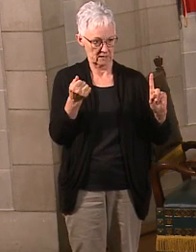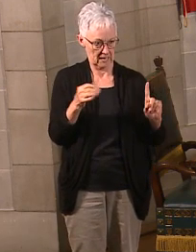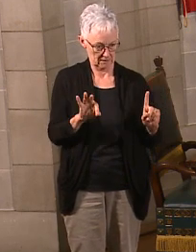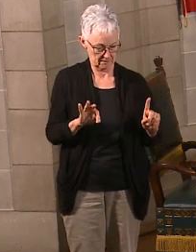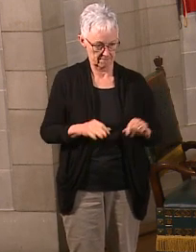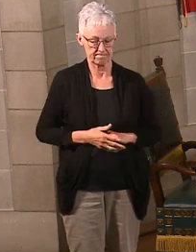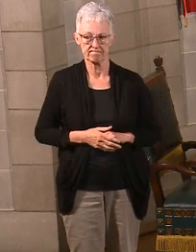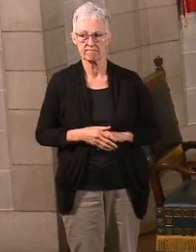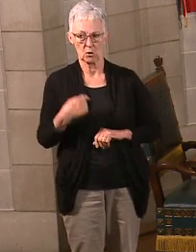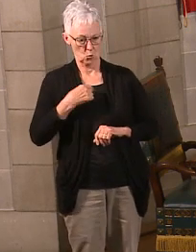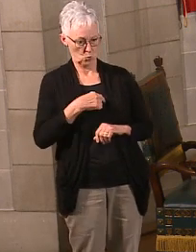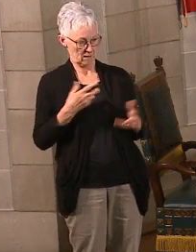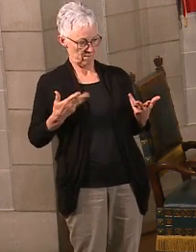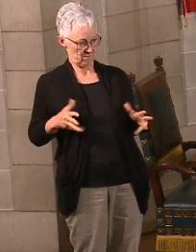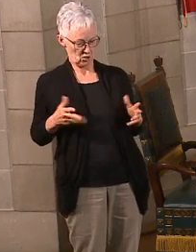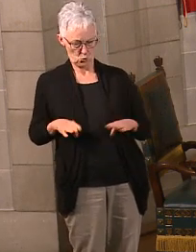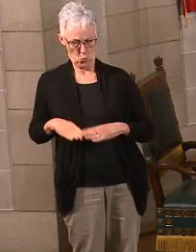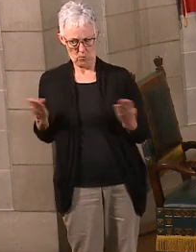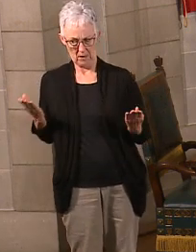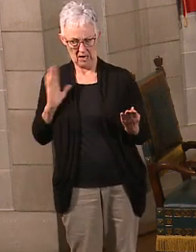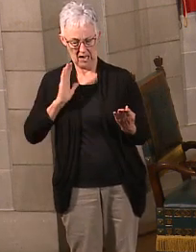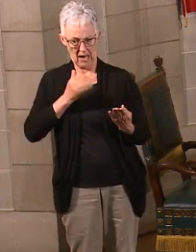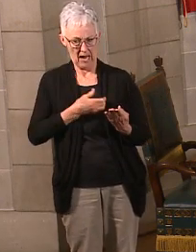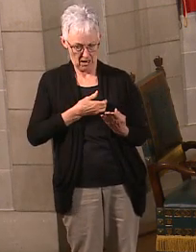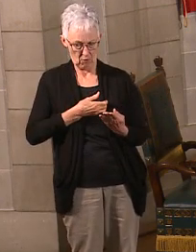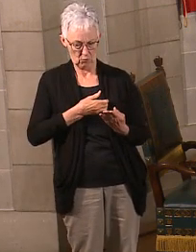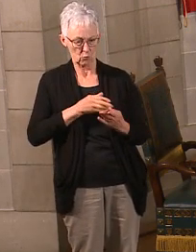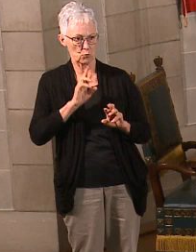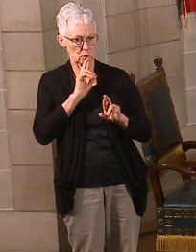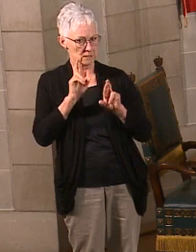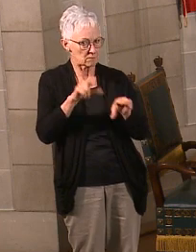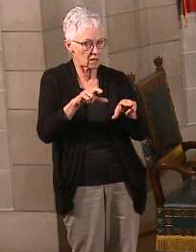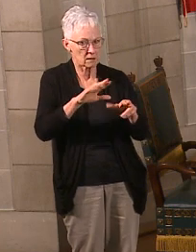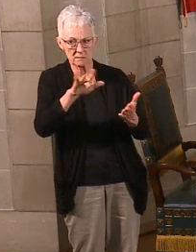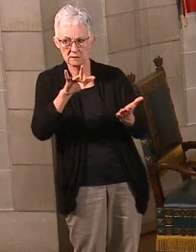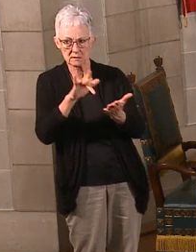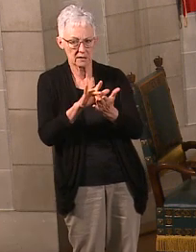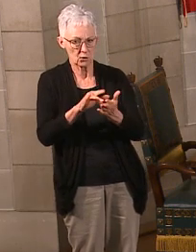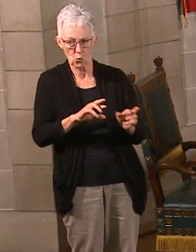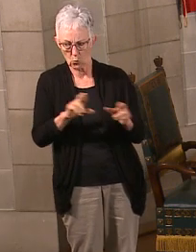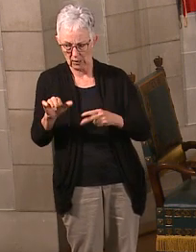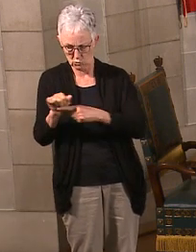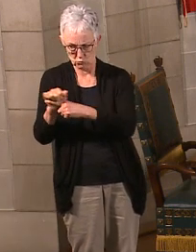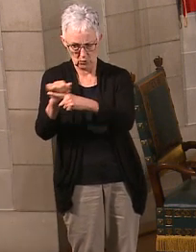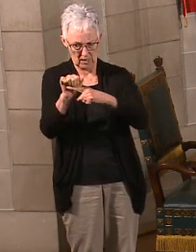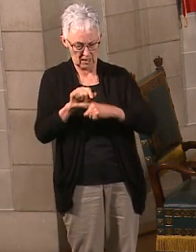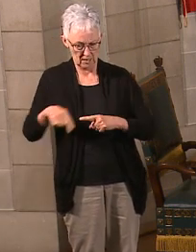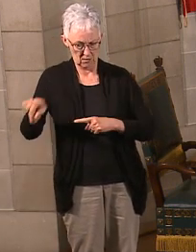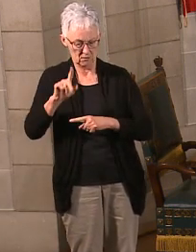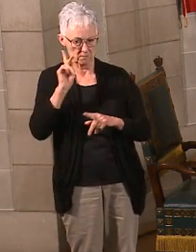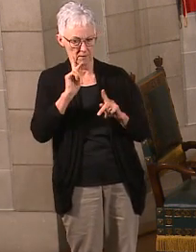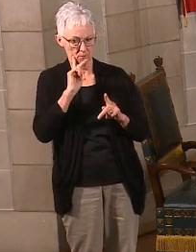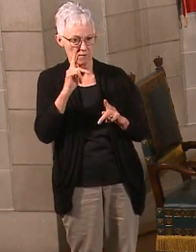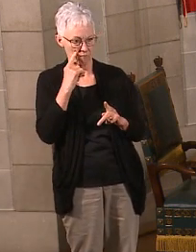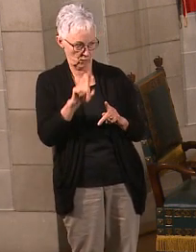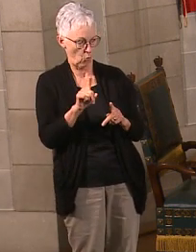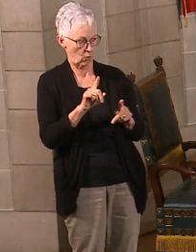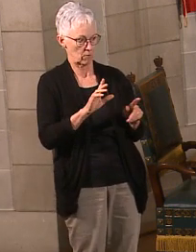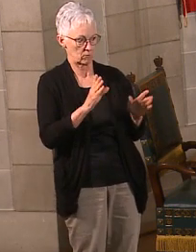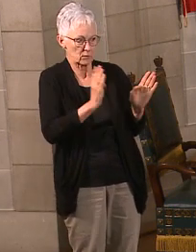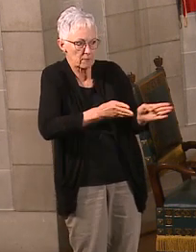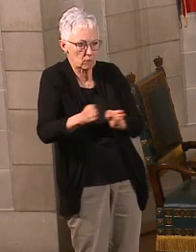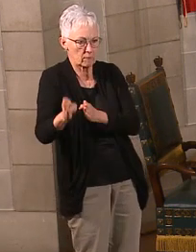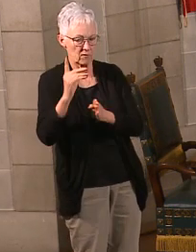have an agency-coordinated response to COVID. We are following the CDC guidelines for correctional